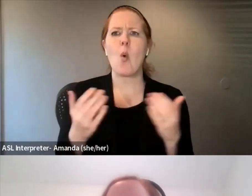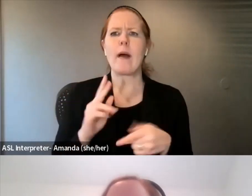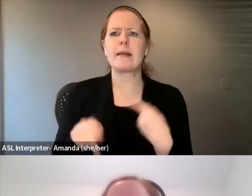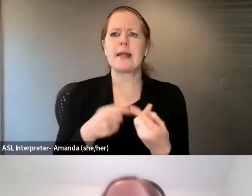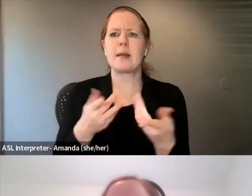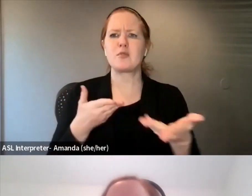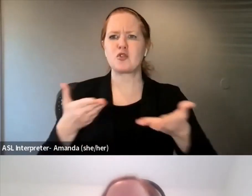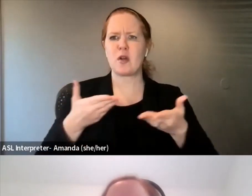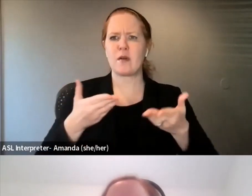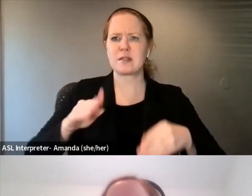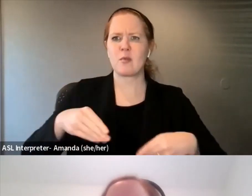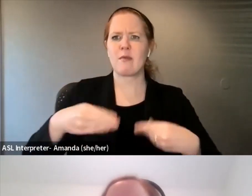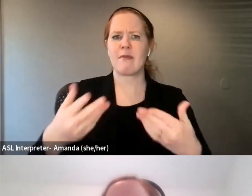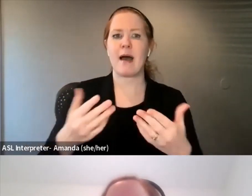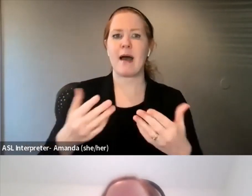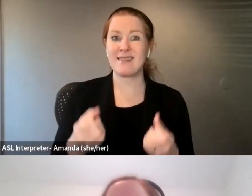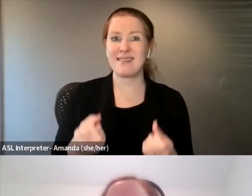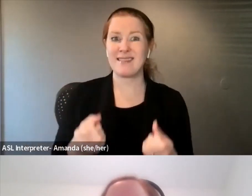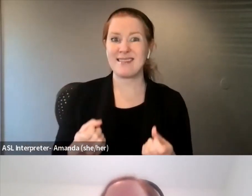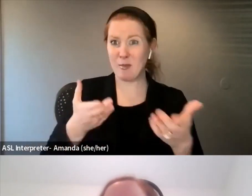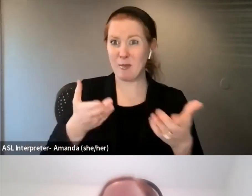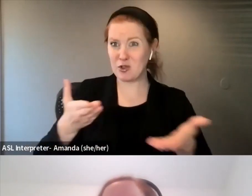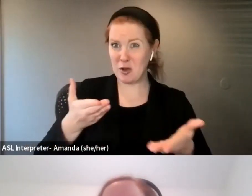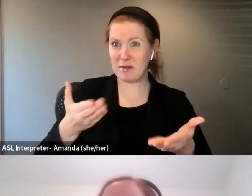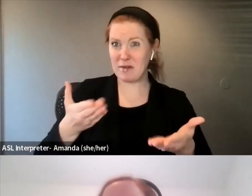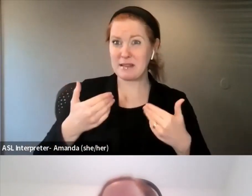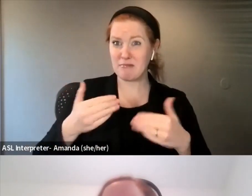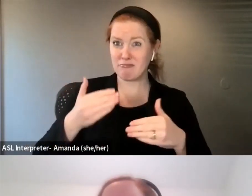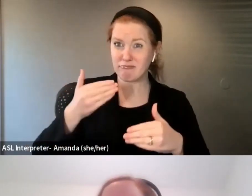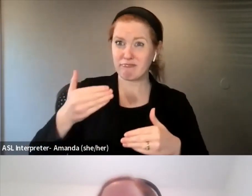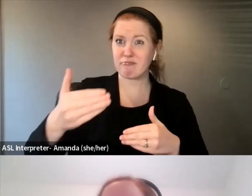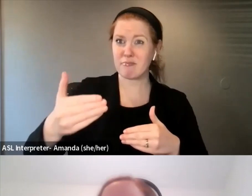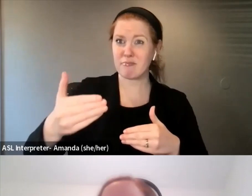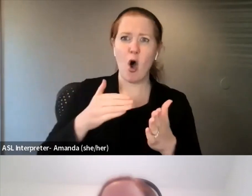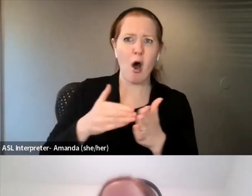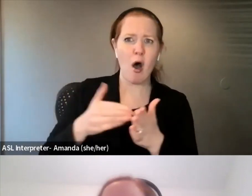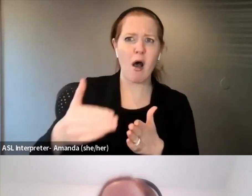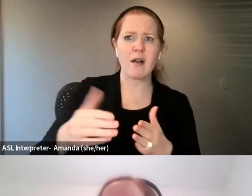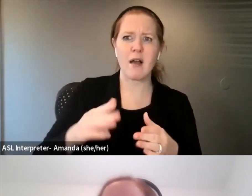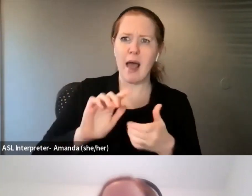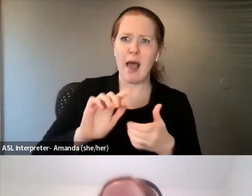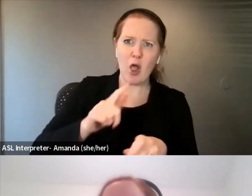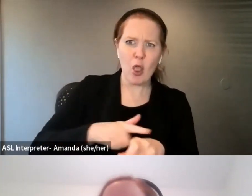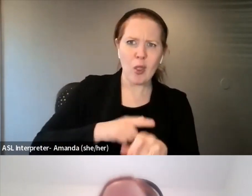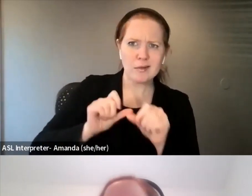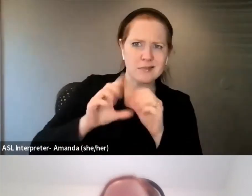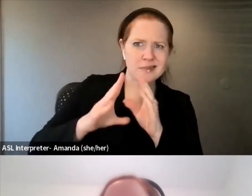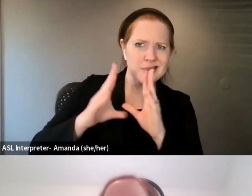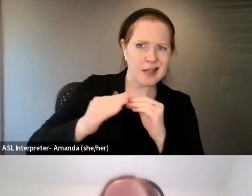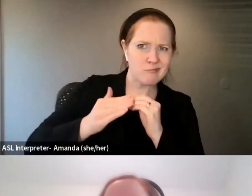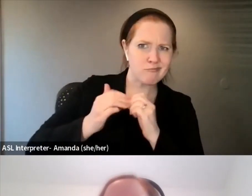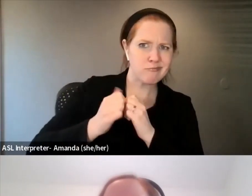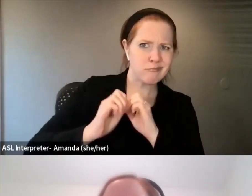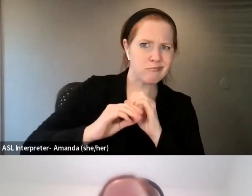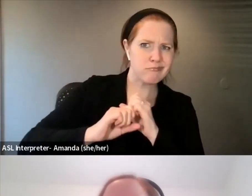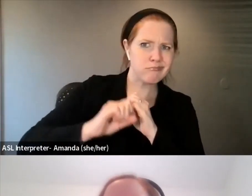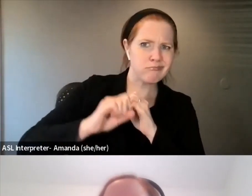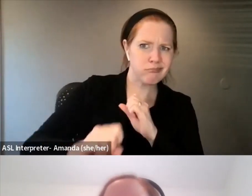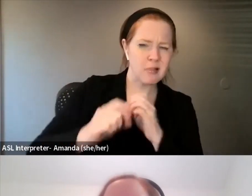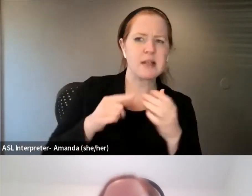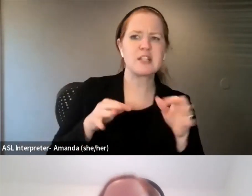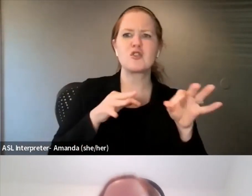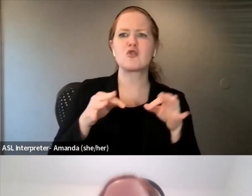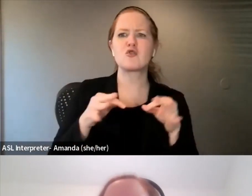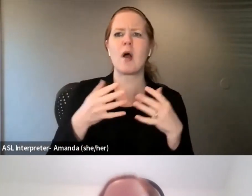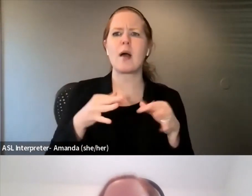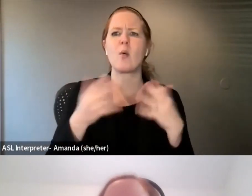going to provide, and how much of those services, how frequently can you get it, how long can a session be. It describes what protections